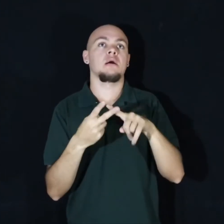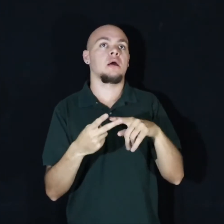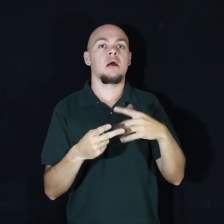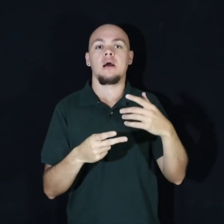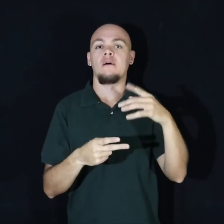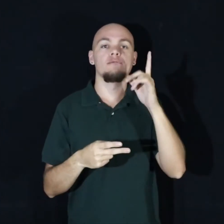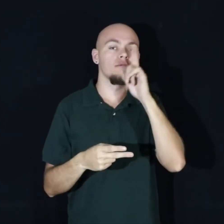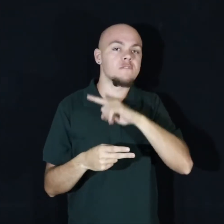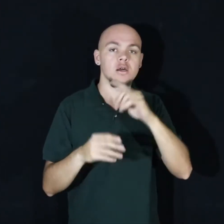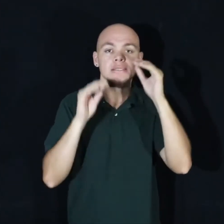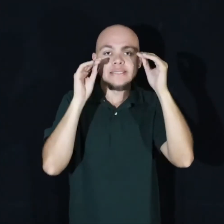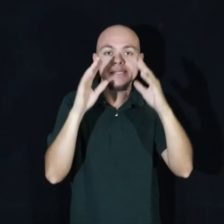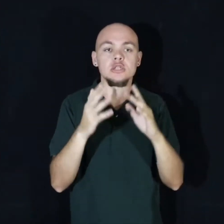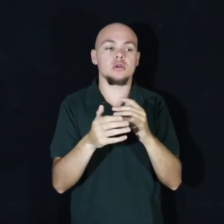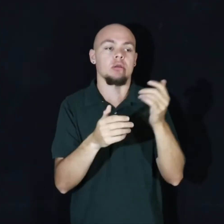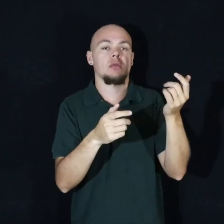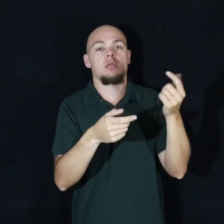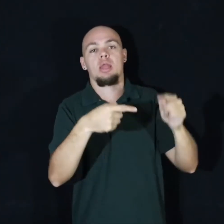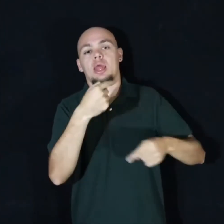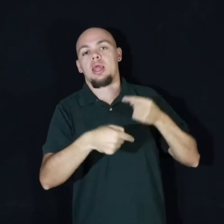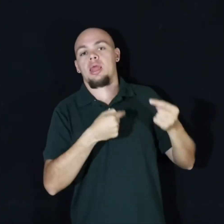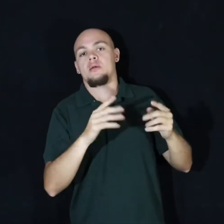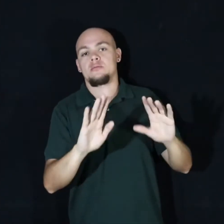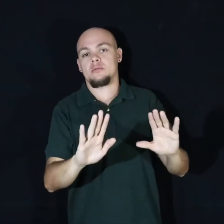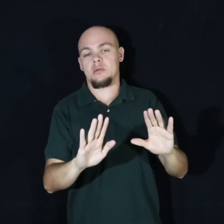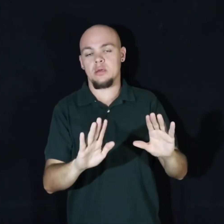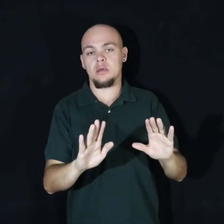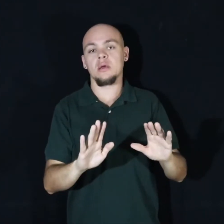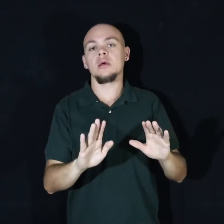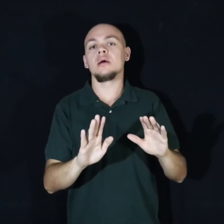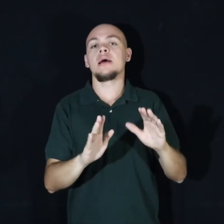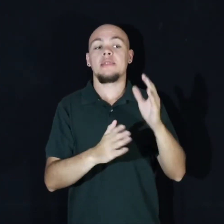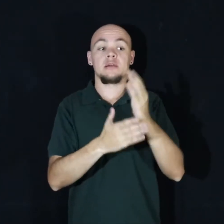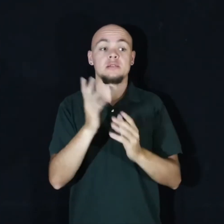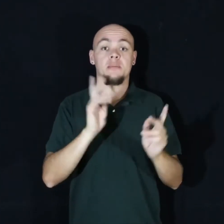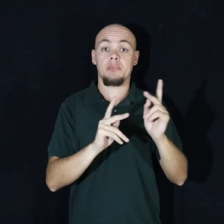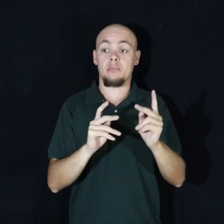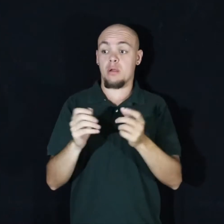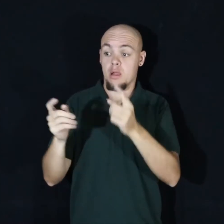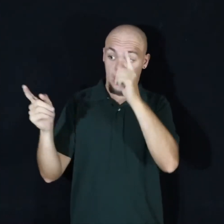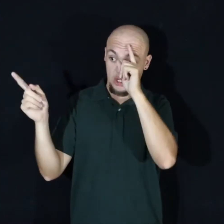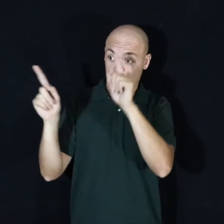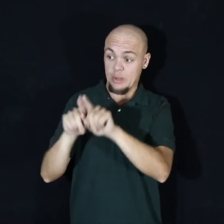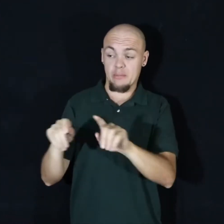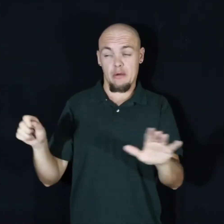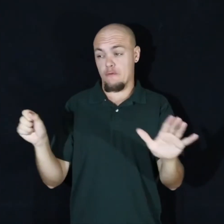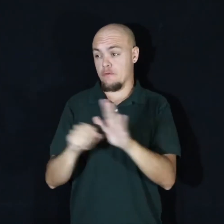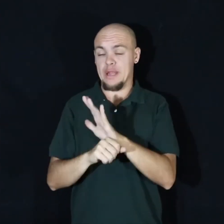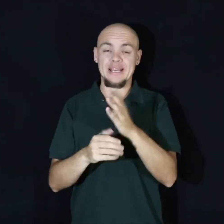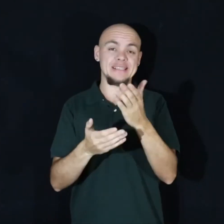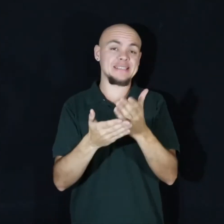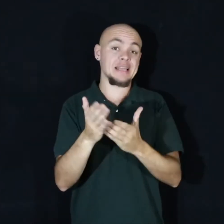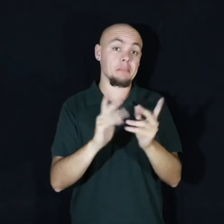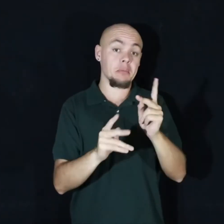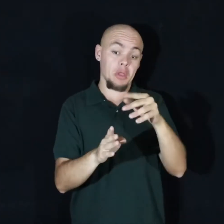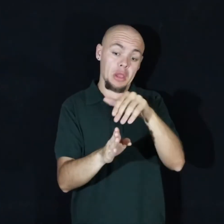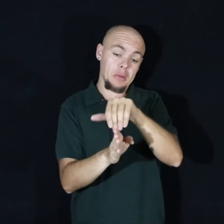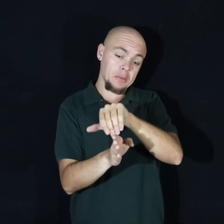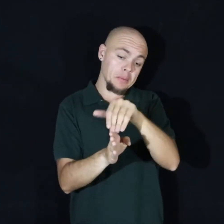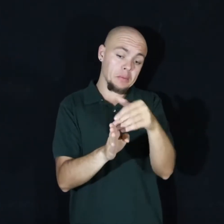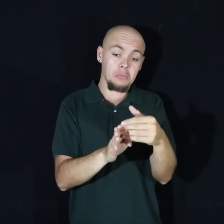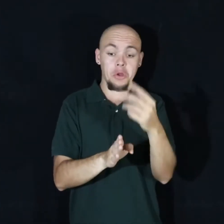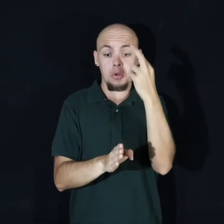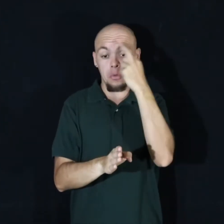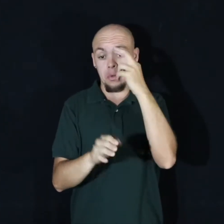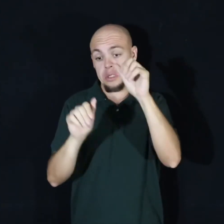called a blasphemer and a heretic and a false teacher and everything else that you can imagine. And there are some people who strongly agree with me, and there are some people who are somewhere in the middle. They're